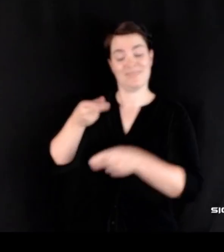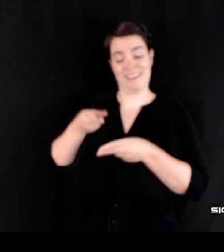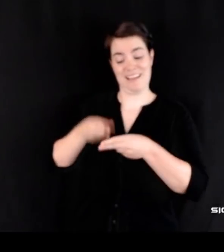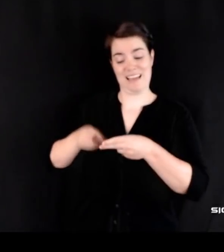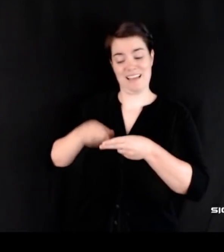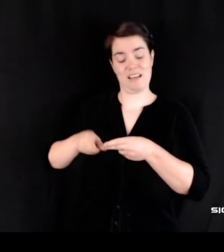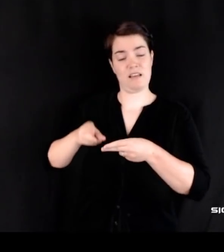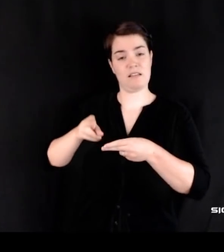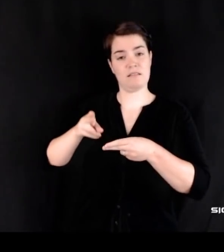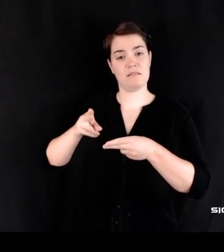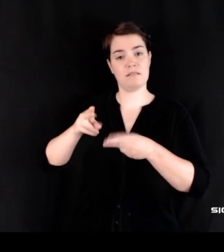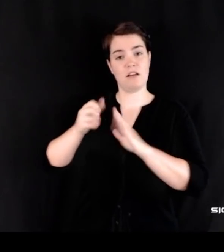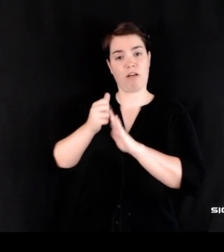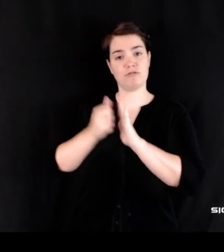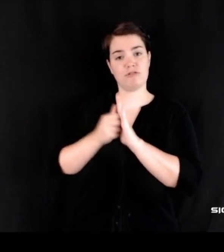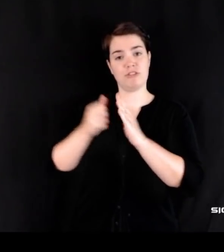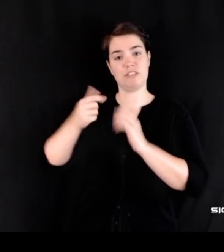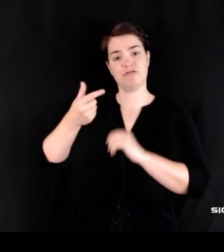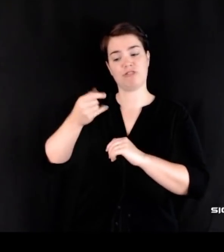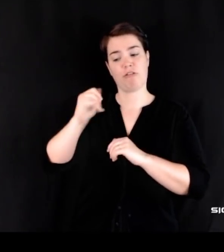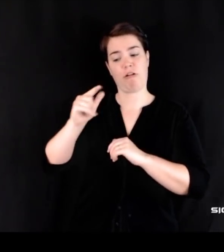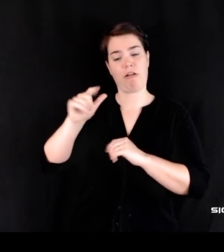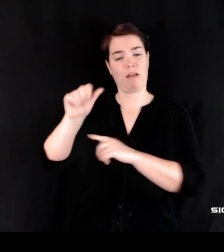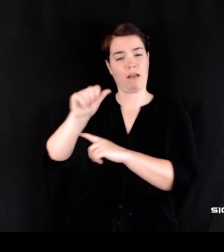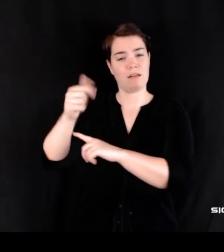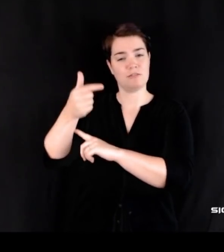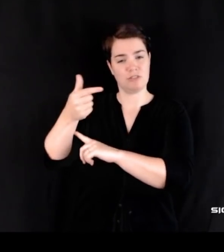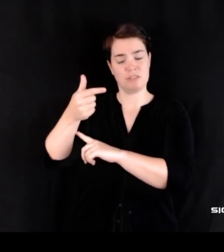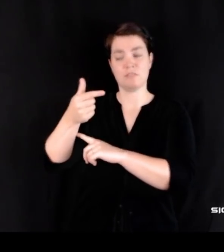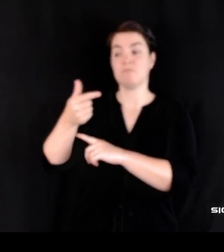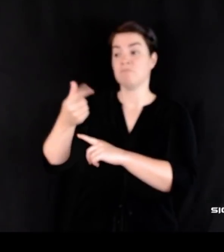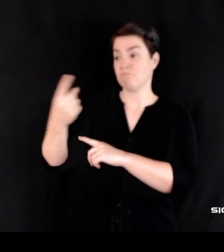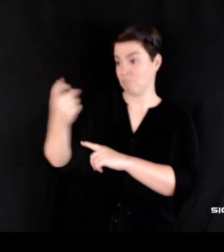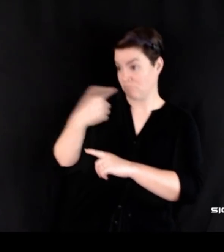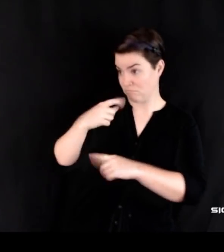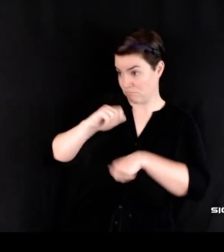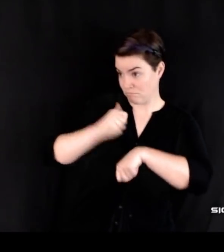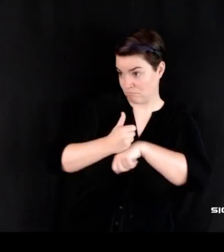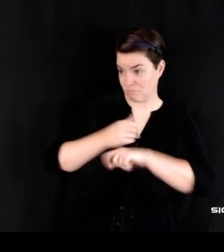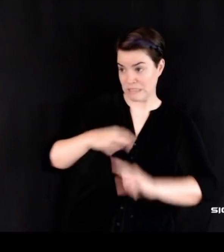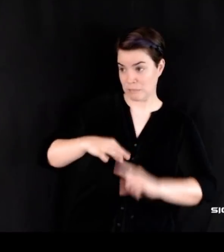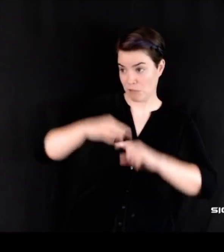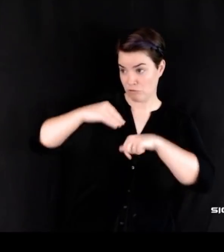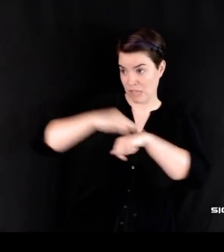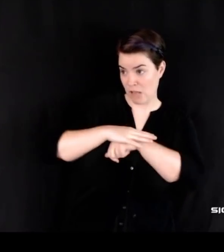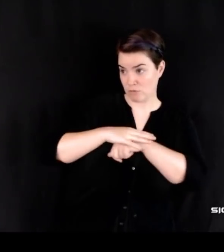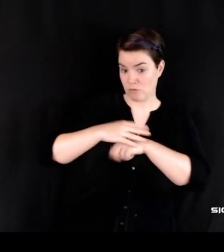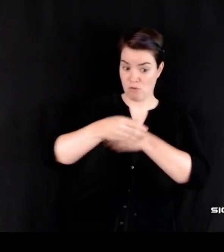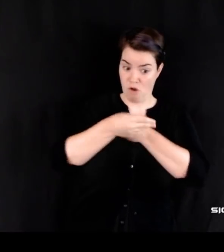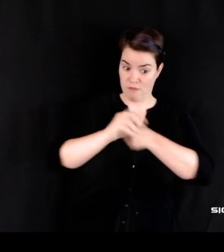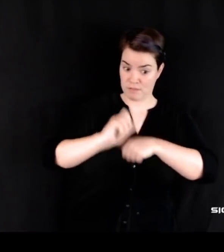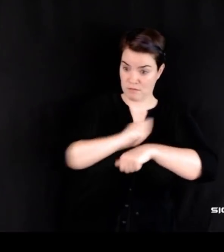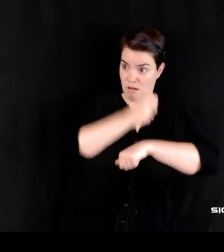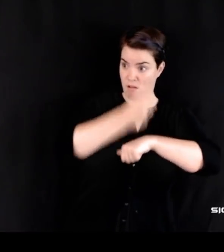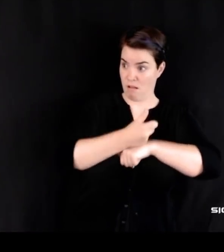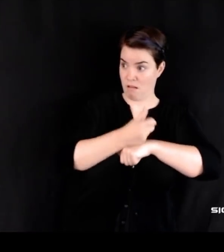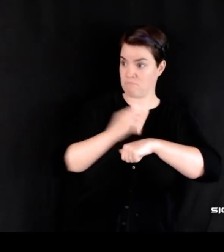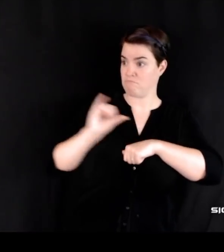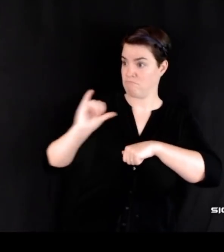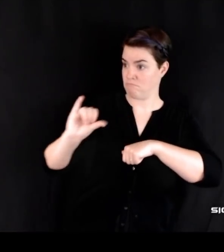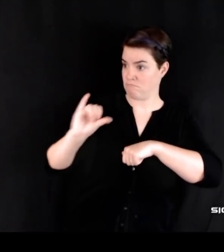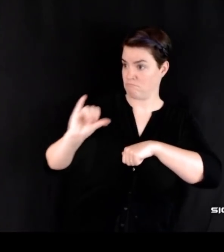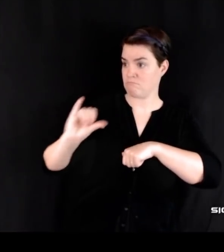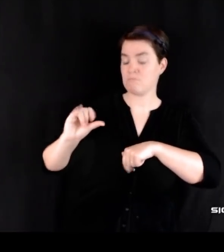General asked me to serve as special counsel, and he created the special counsel's office.